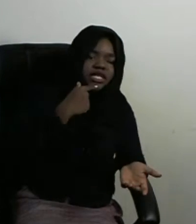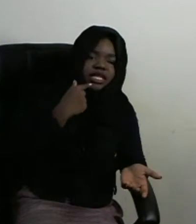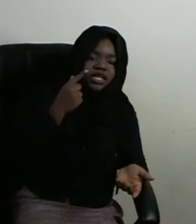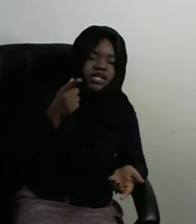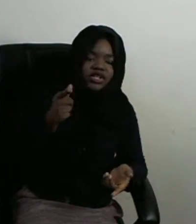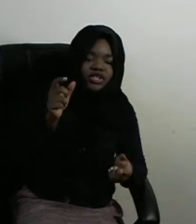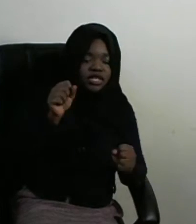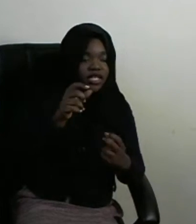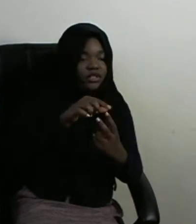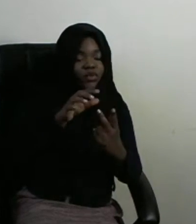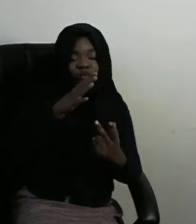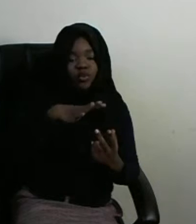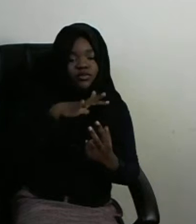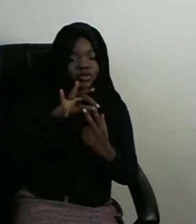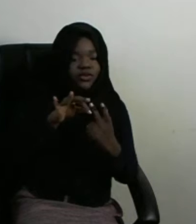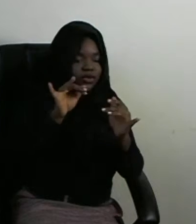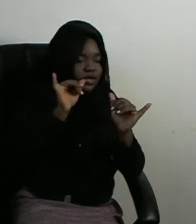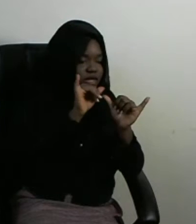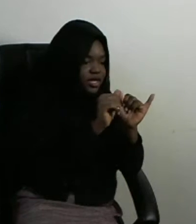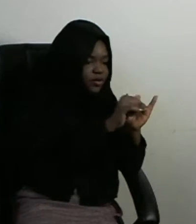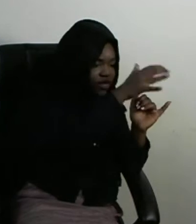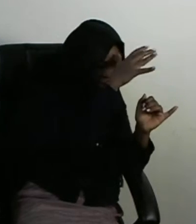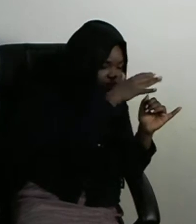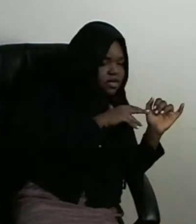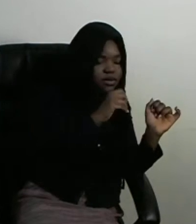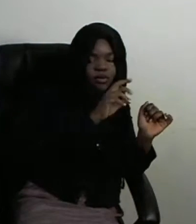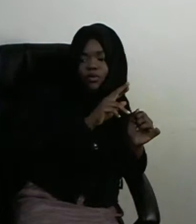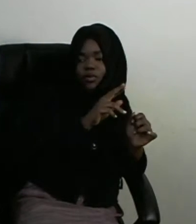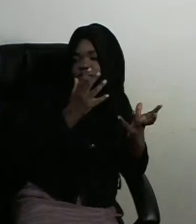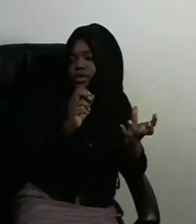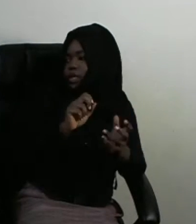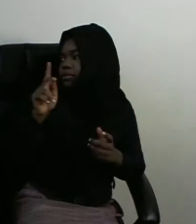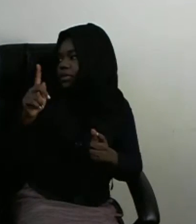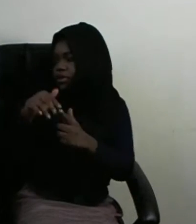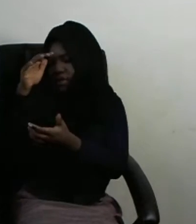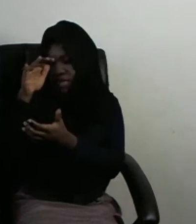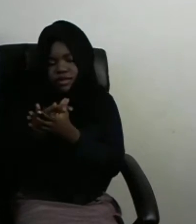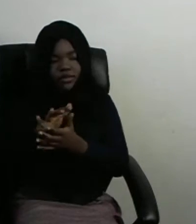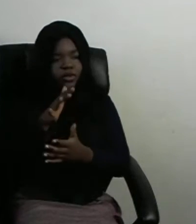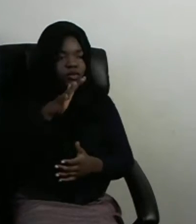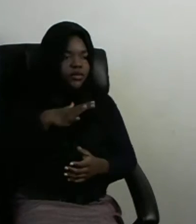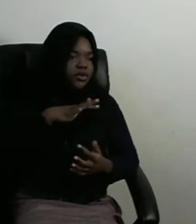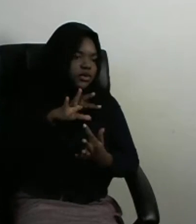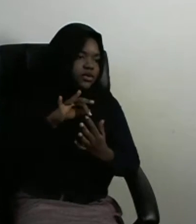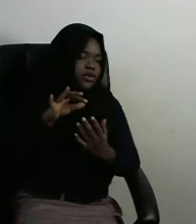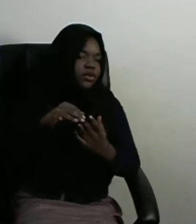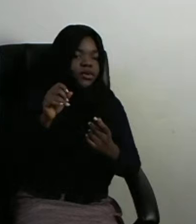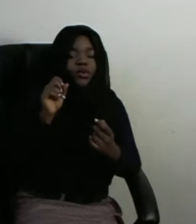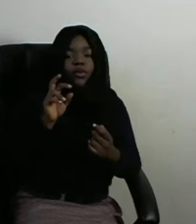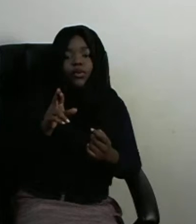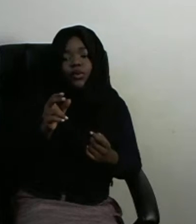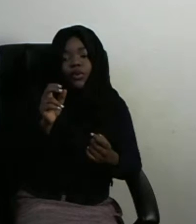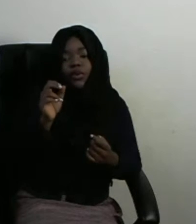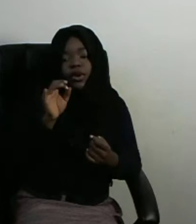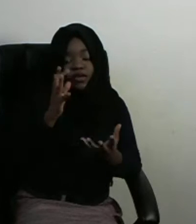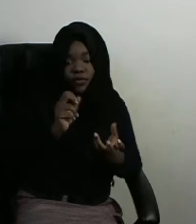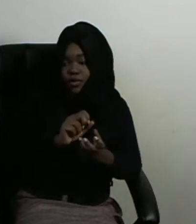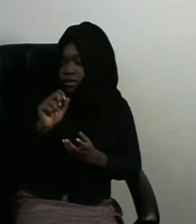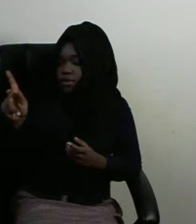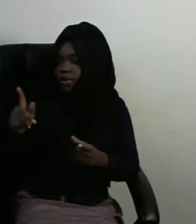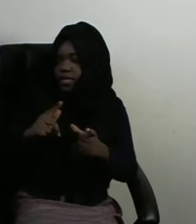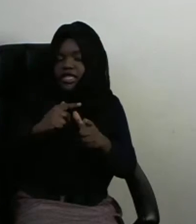she can choose whether she wants to stay with this one, or she wants to go back, or she needs, if she wants to go